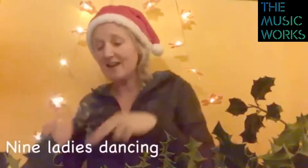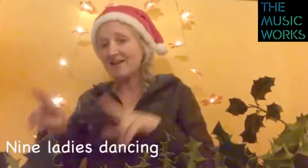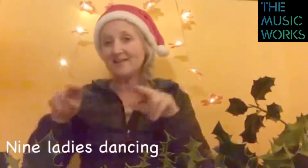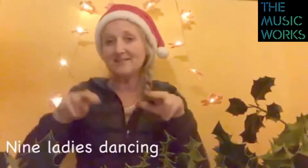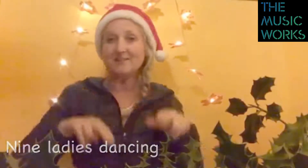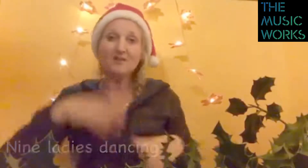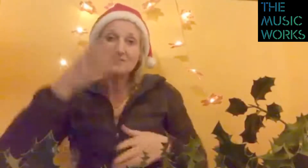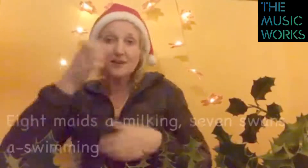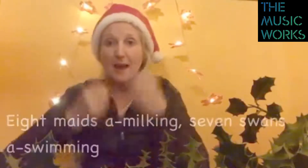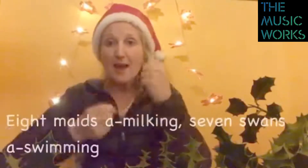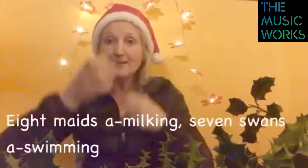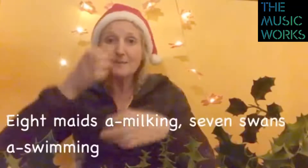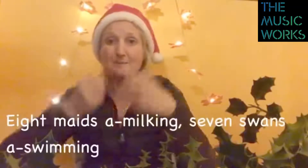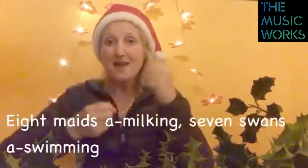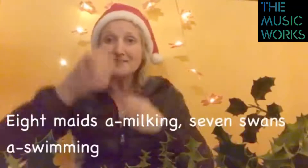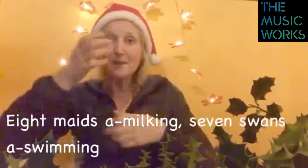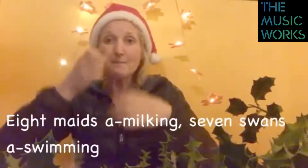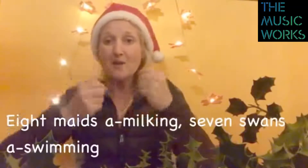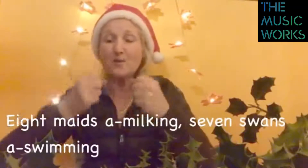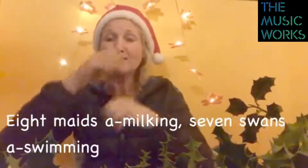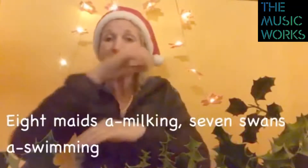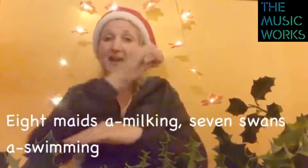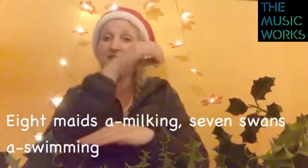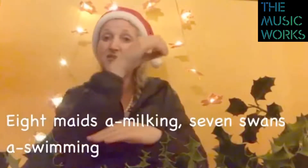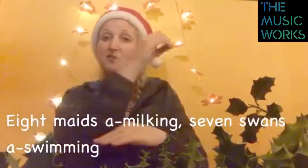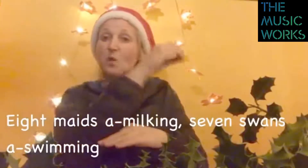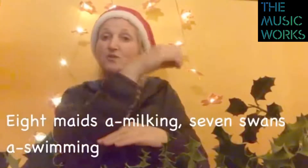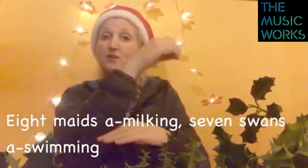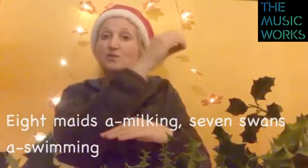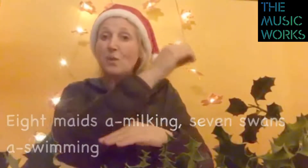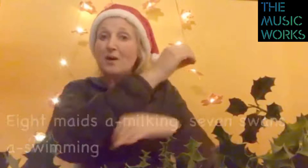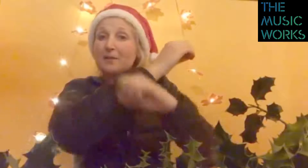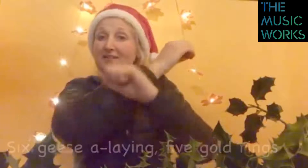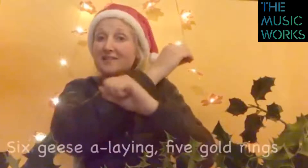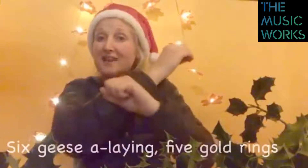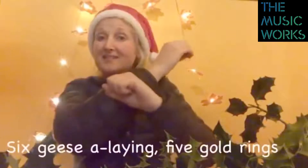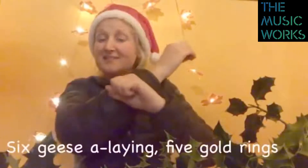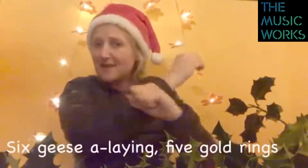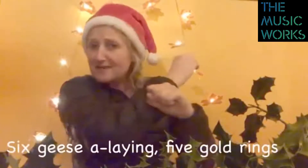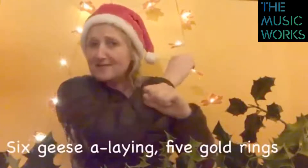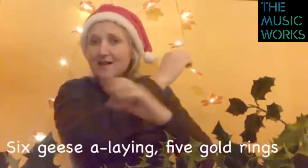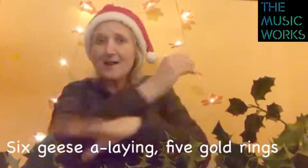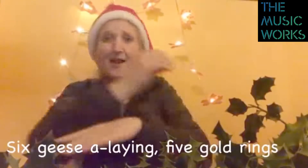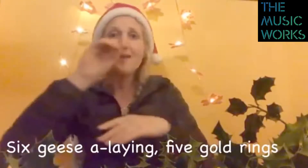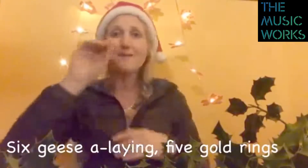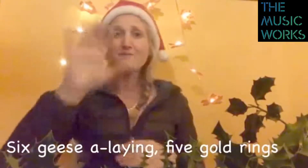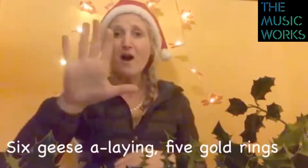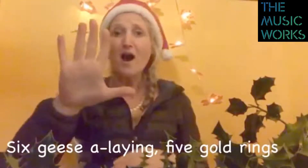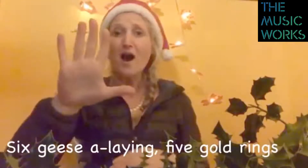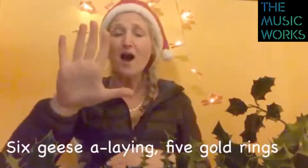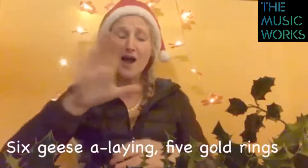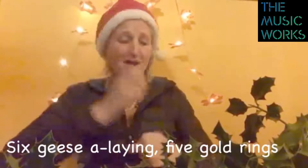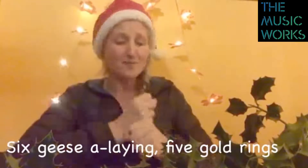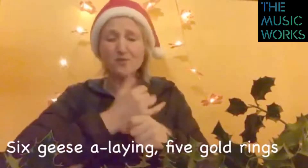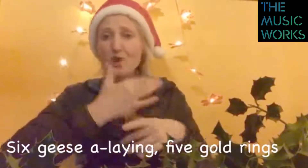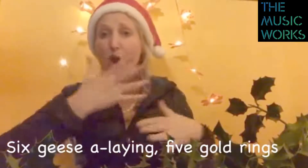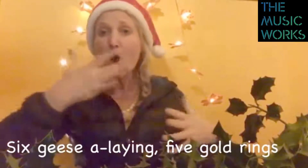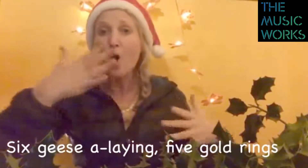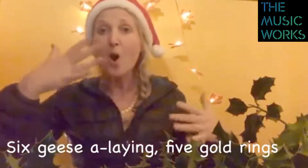ladies dancing, eight maids are milking, seven swans are swimming, six geese are laying, five